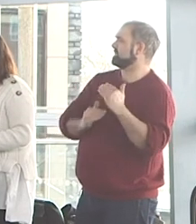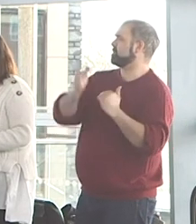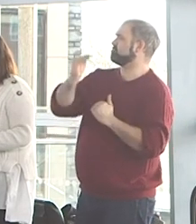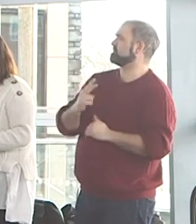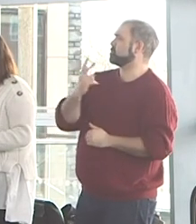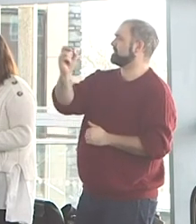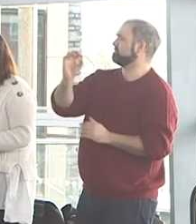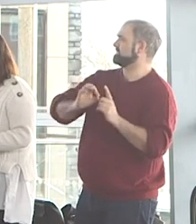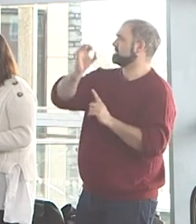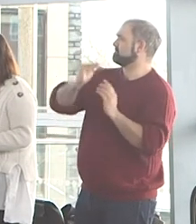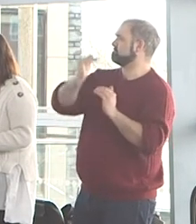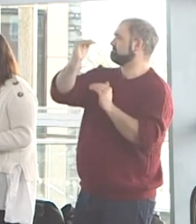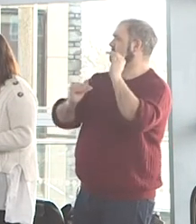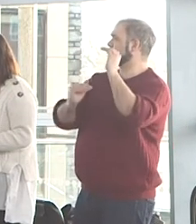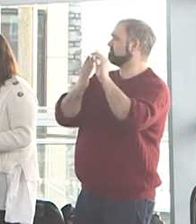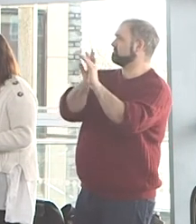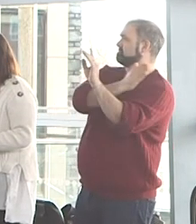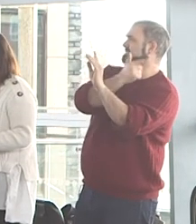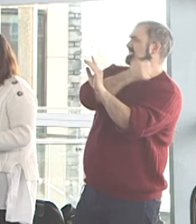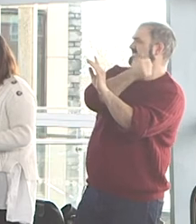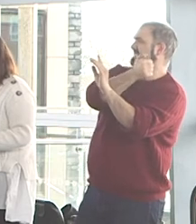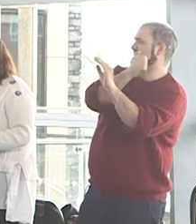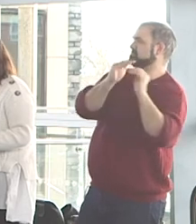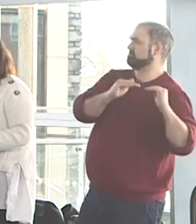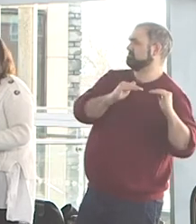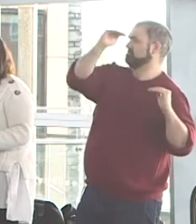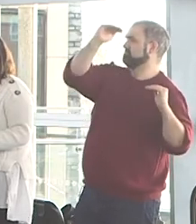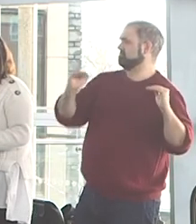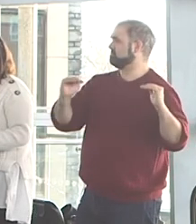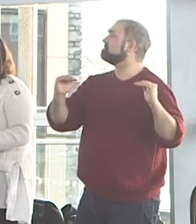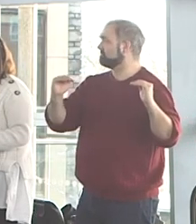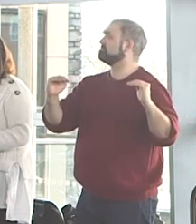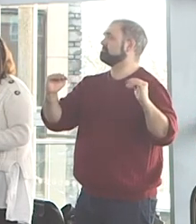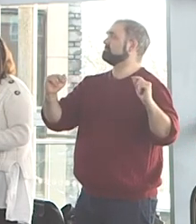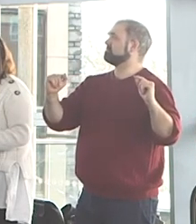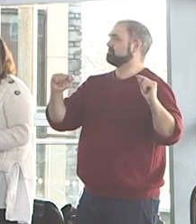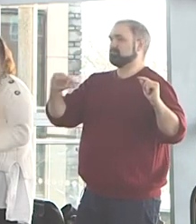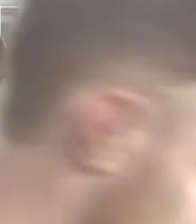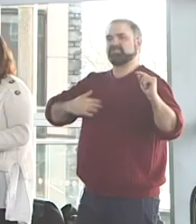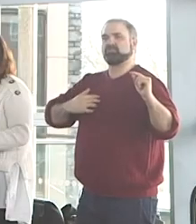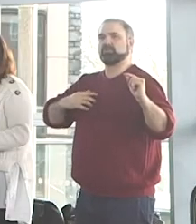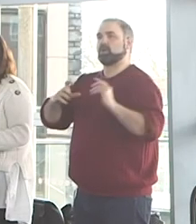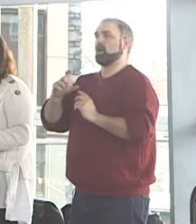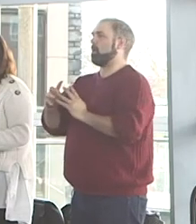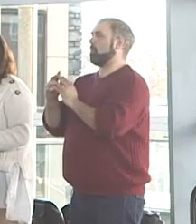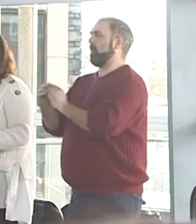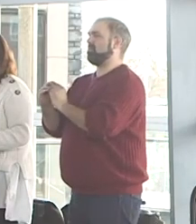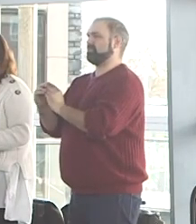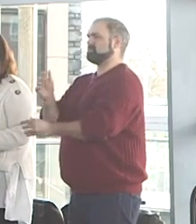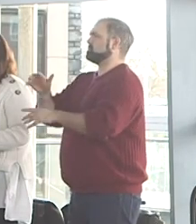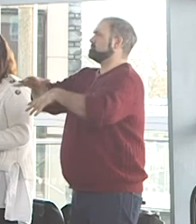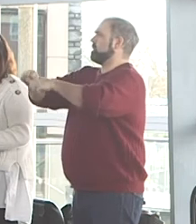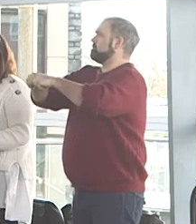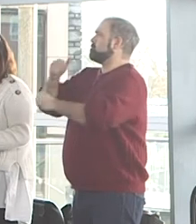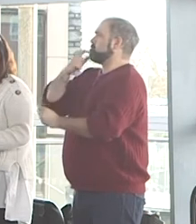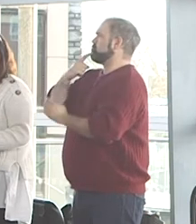increase of 20% compared to 2016. Interestingly here, the Home Office only started reporting